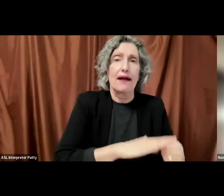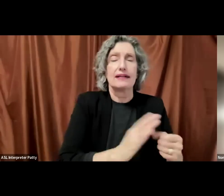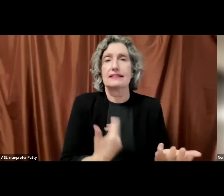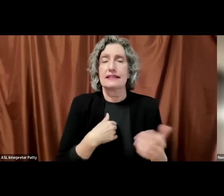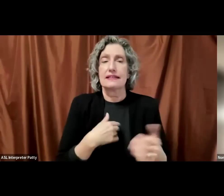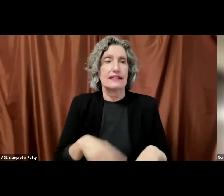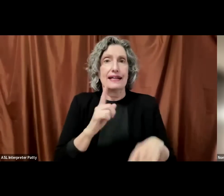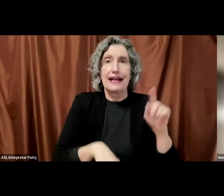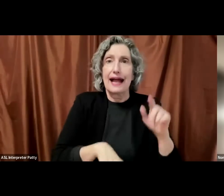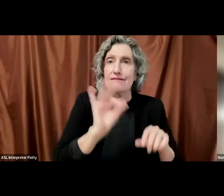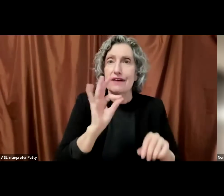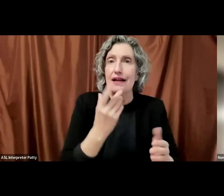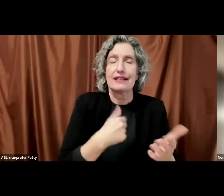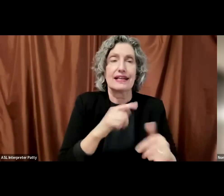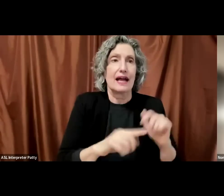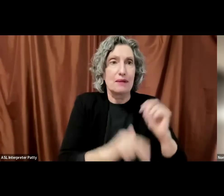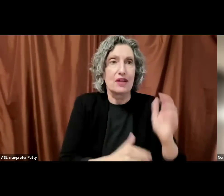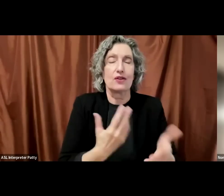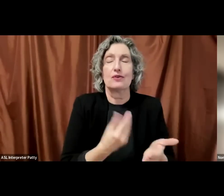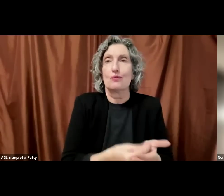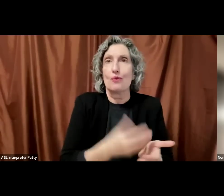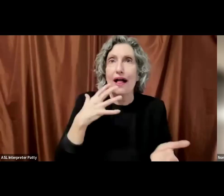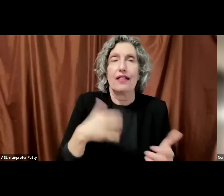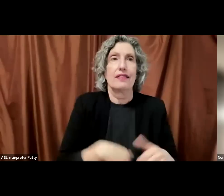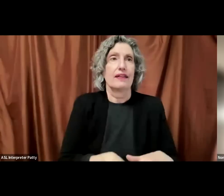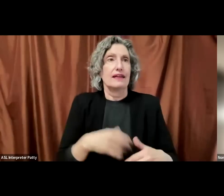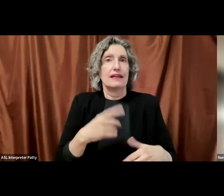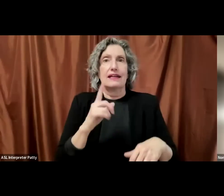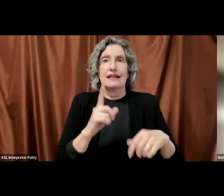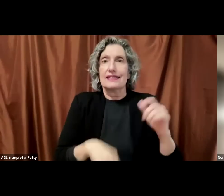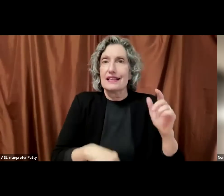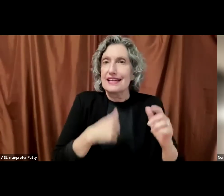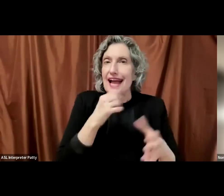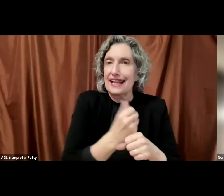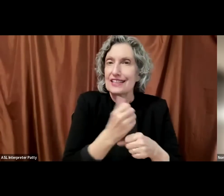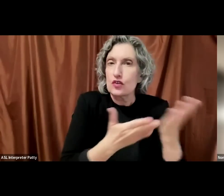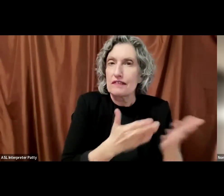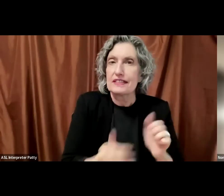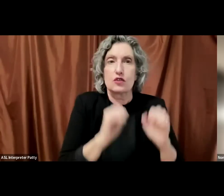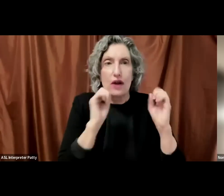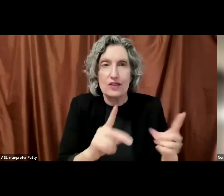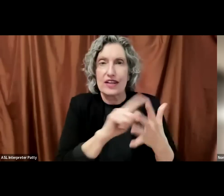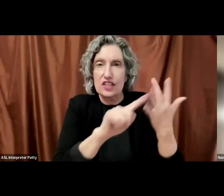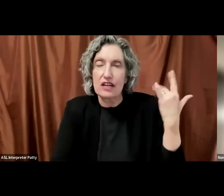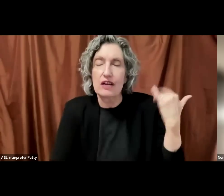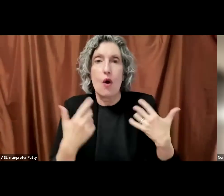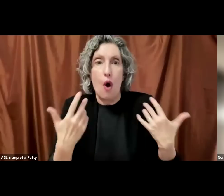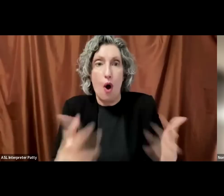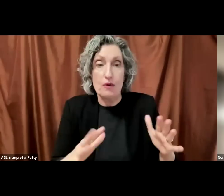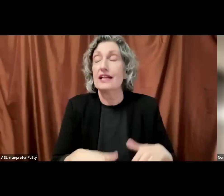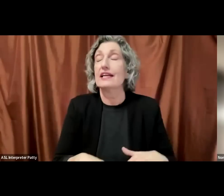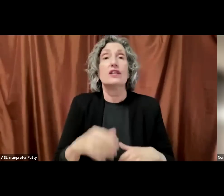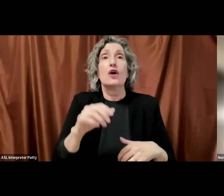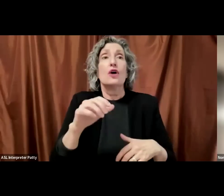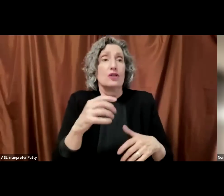educational attainment, housing, food, healthcare access, we expect additional stress on nonprofits who serve them as funding